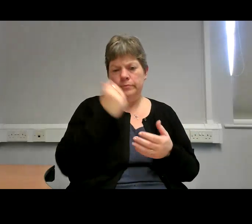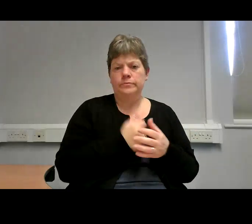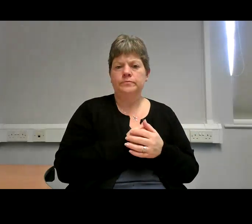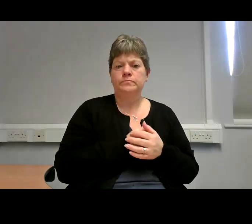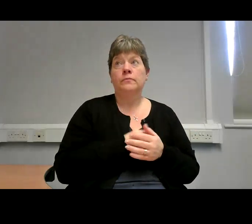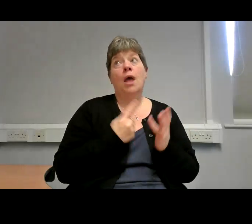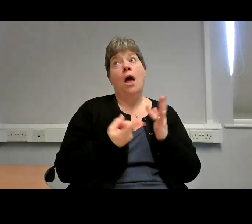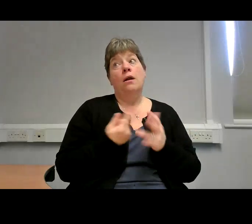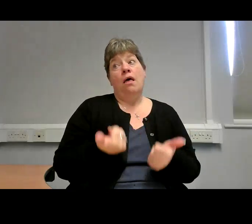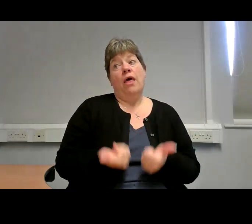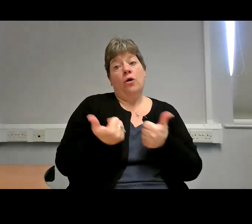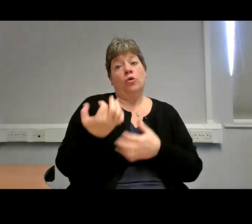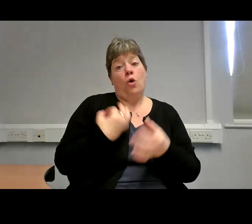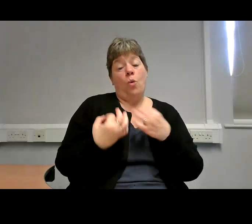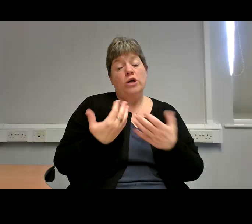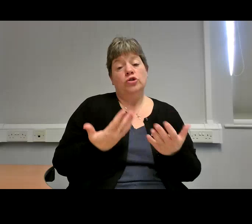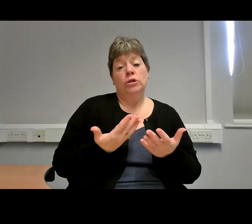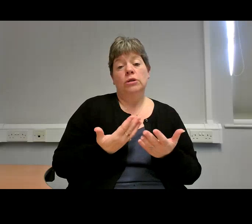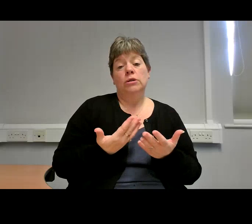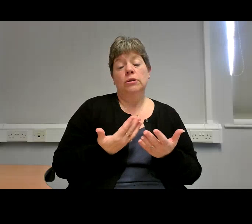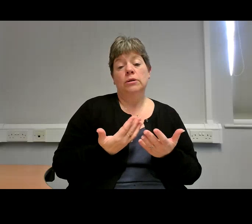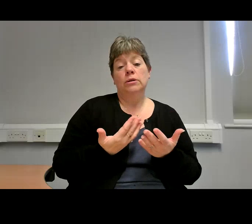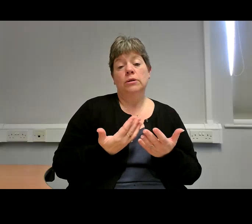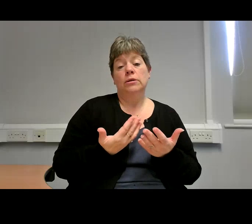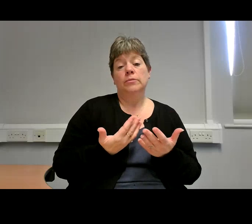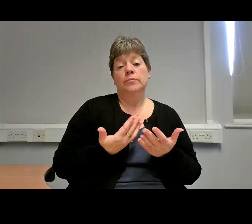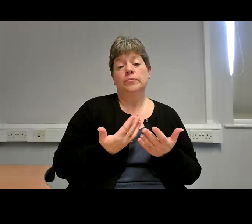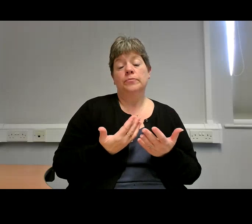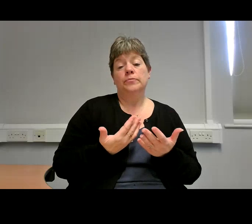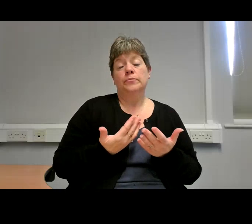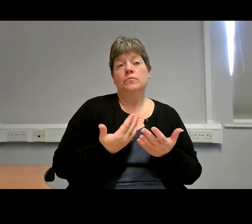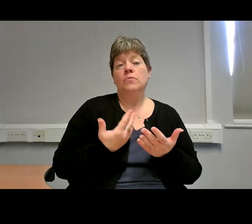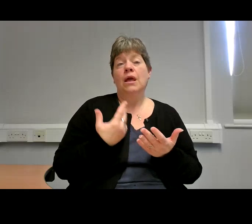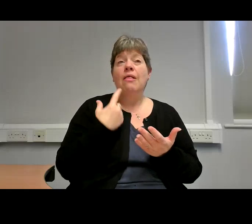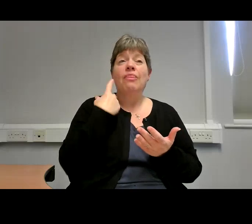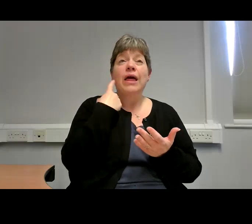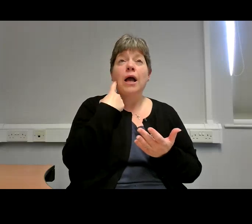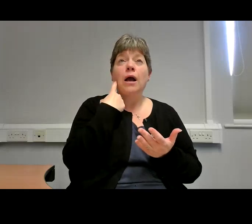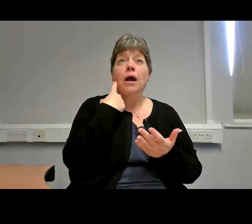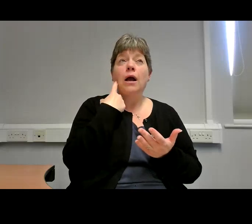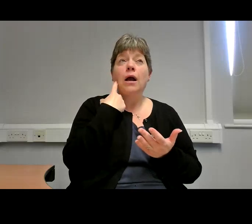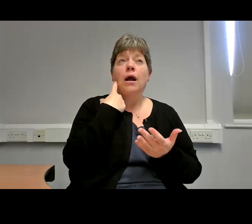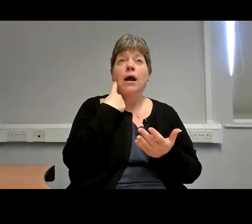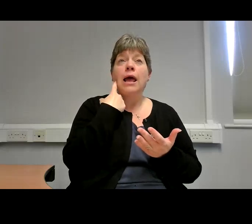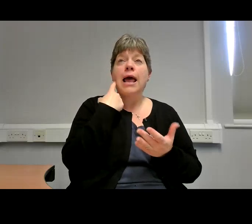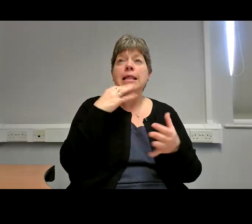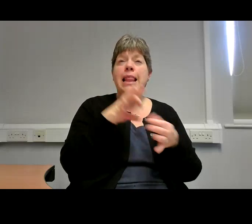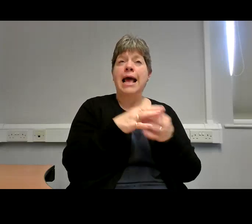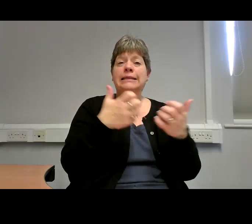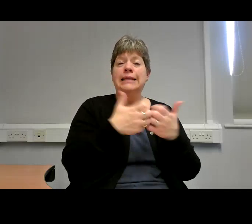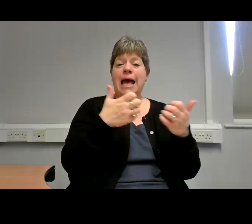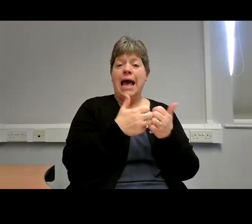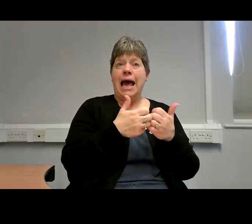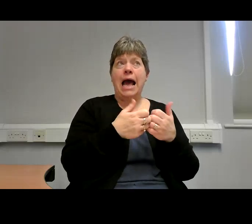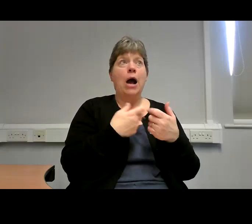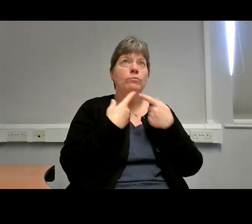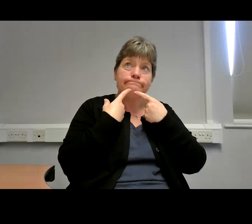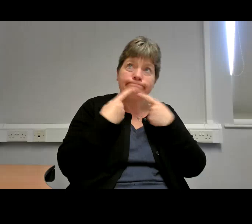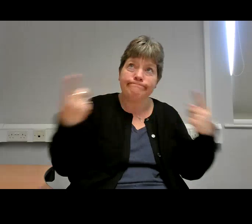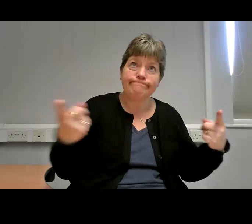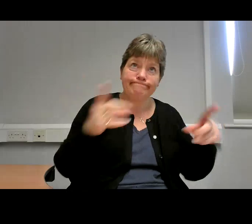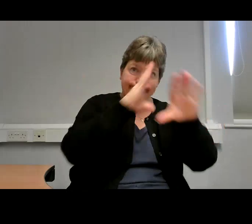Another good question there, Harp, and I think again it's around how best we can get these messages out to